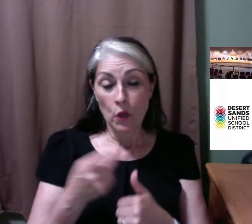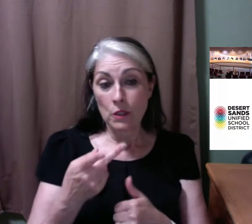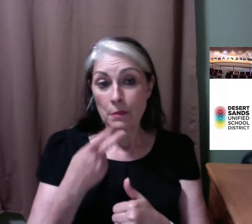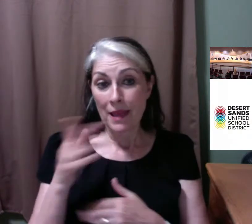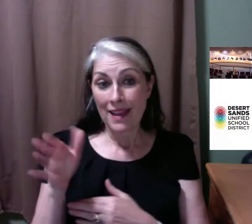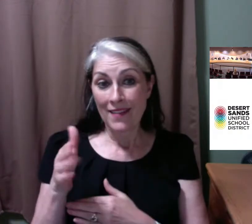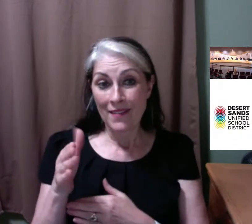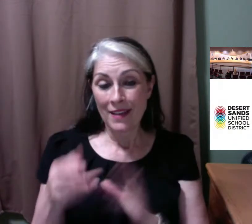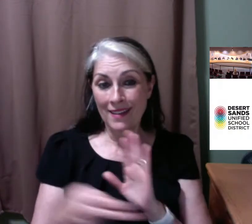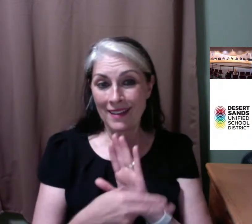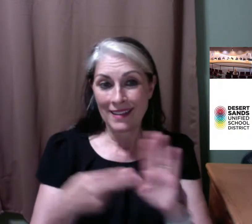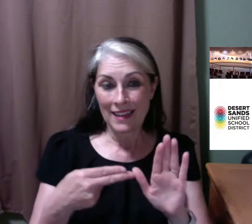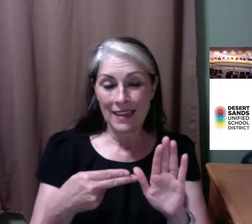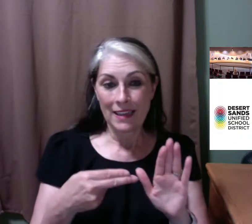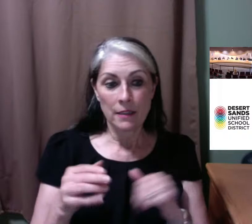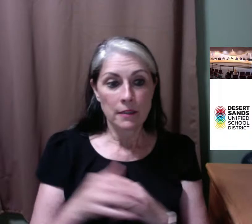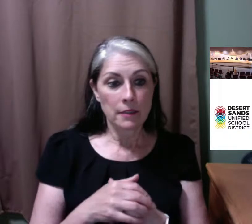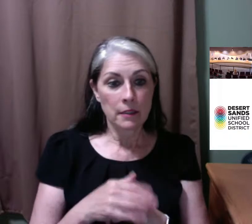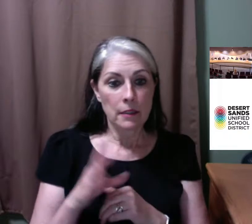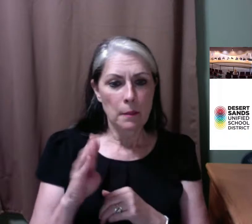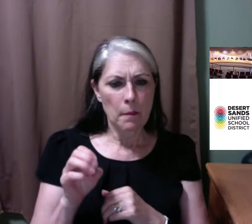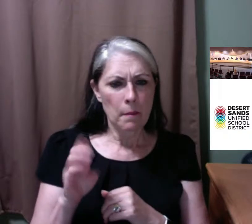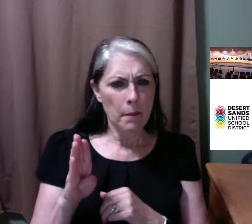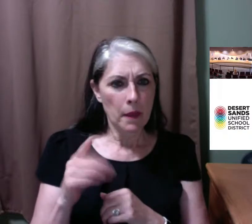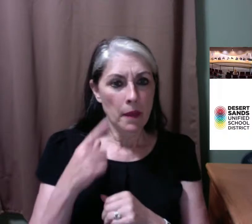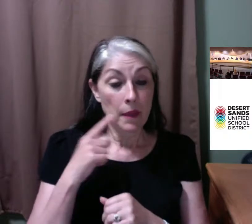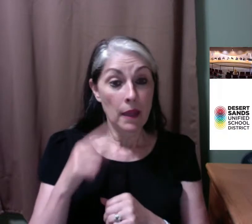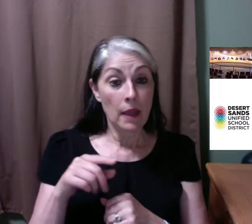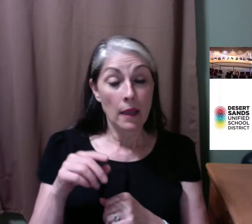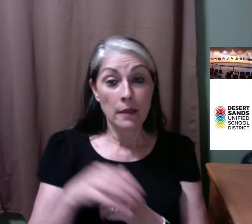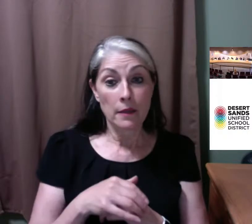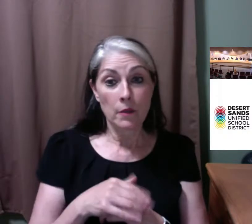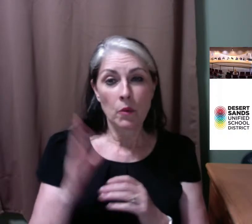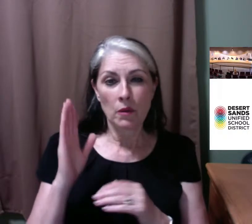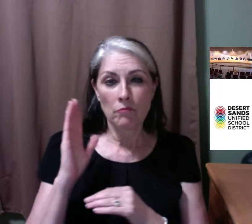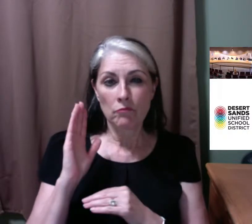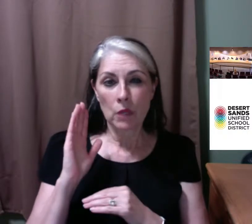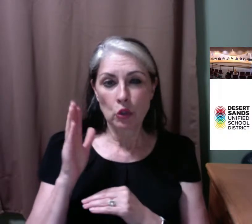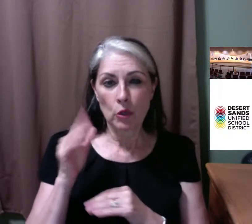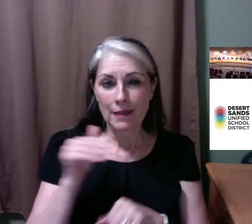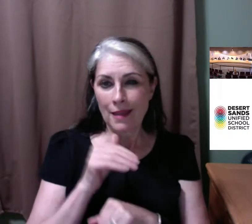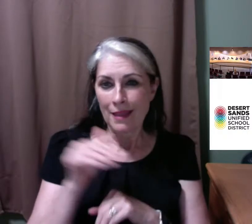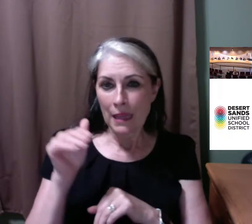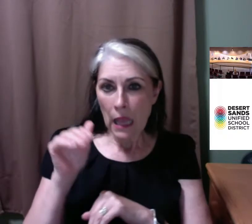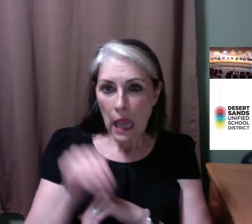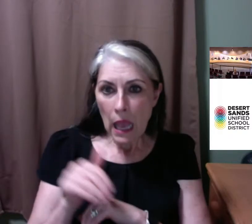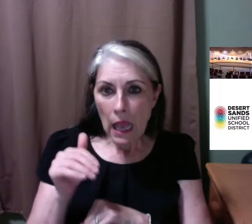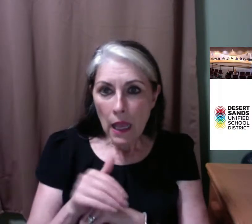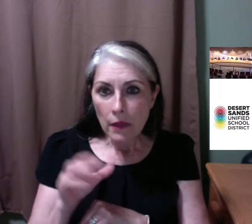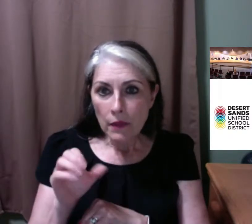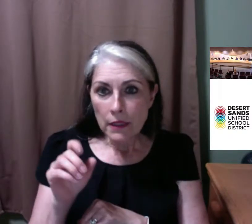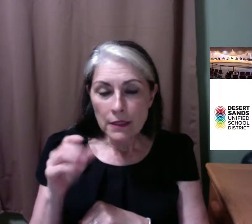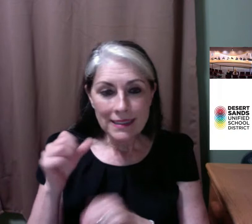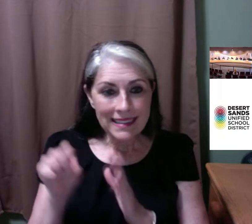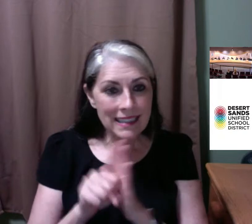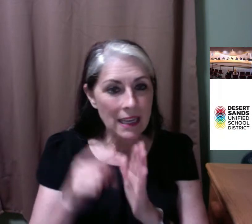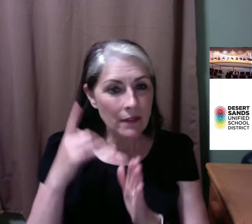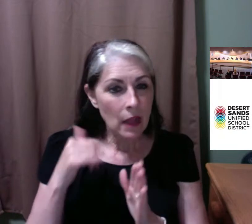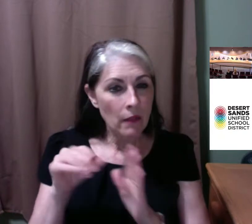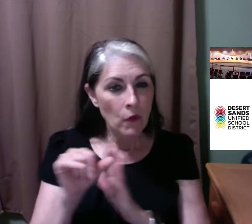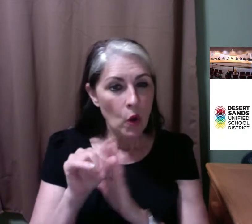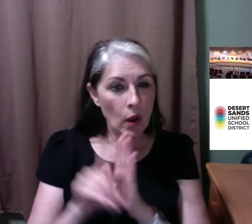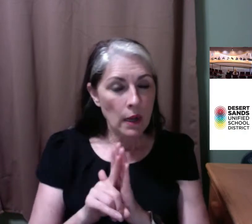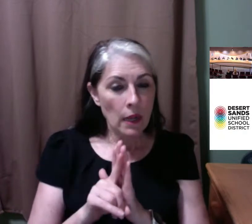flag labeled BOP, and Mr. Aquino will address that at the end of the presentation. The state of California has identified